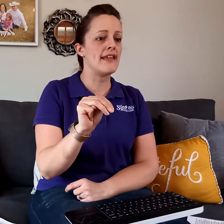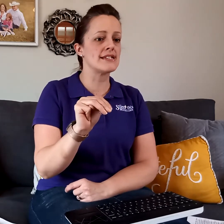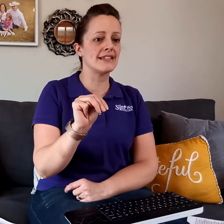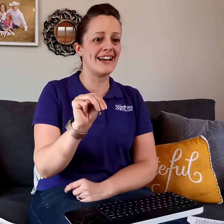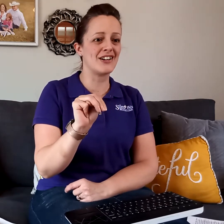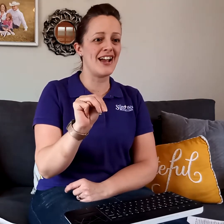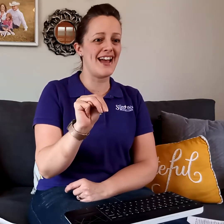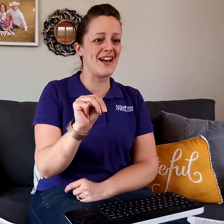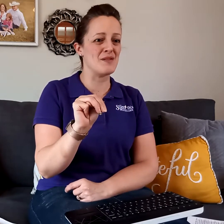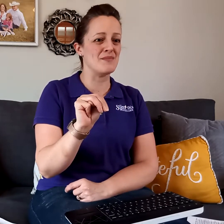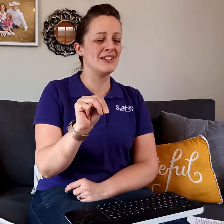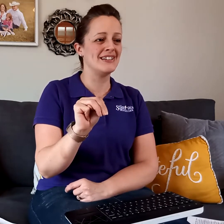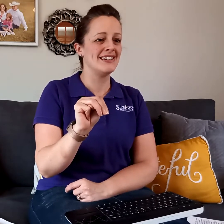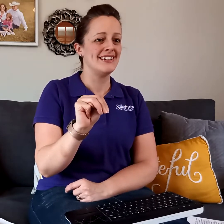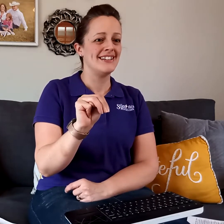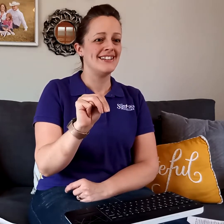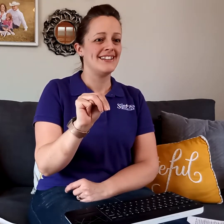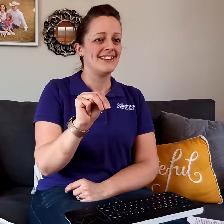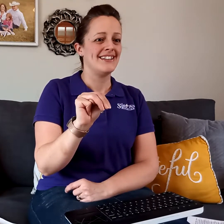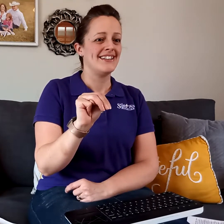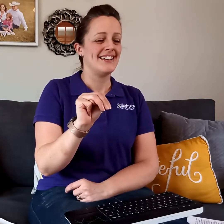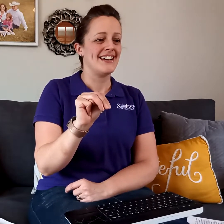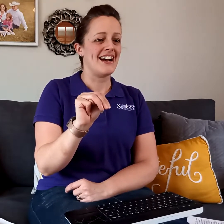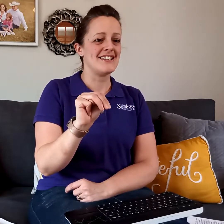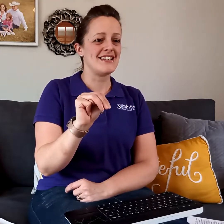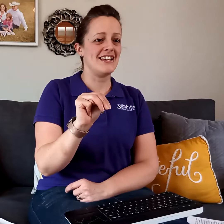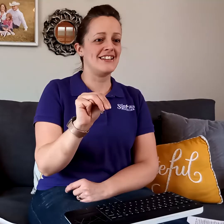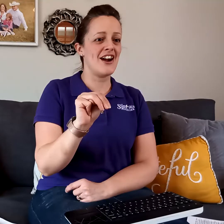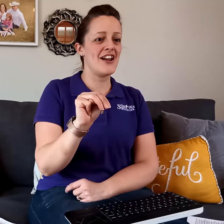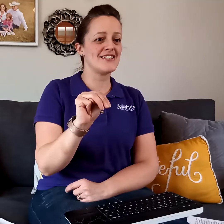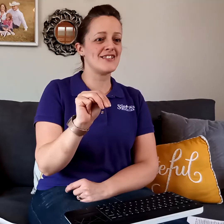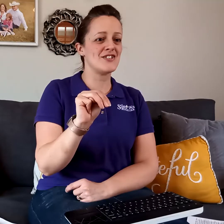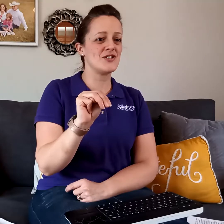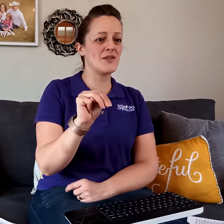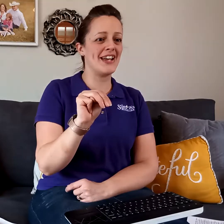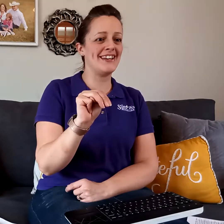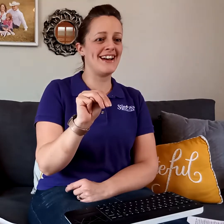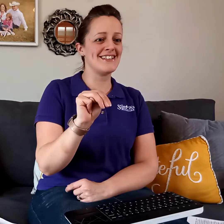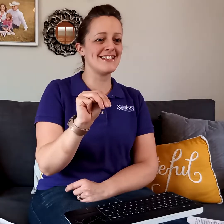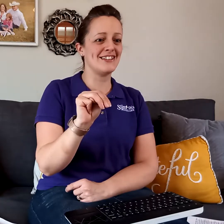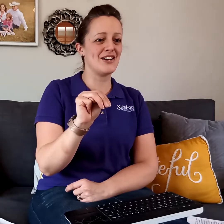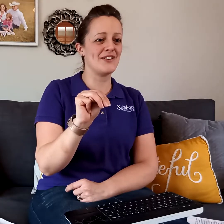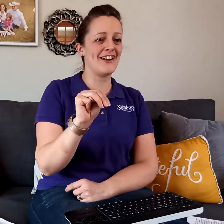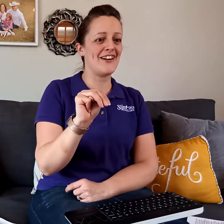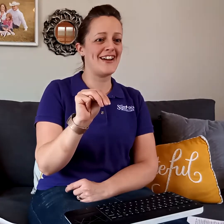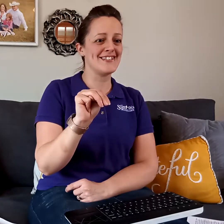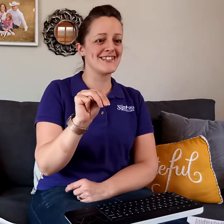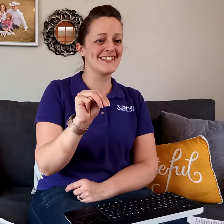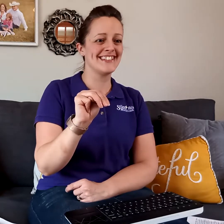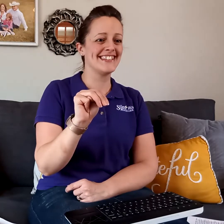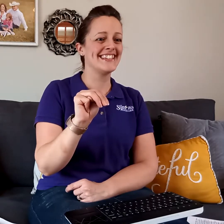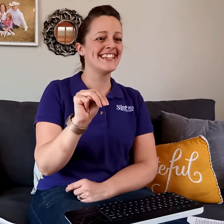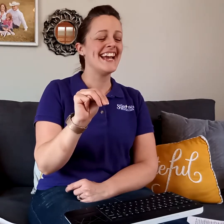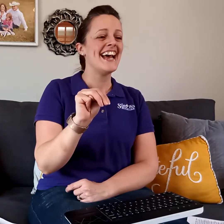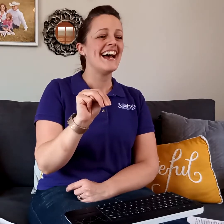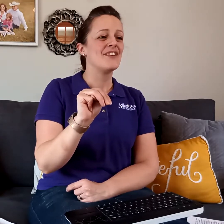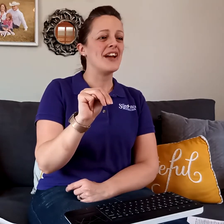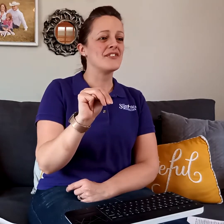the letter M. I see Darius has joined us. Hello, Darius. We have the